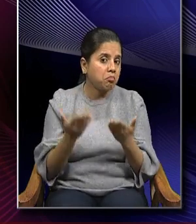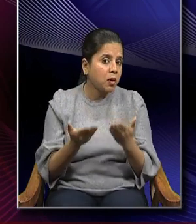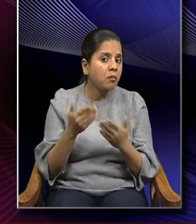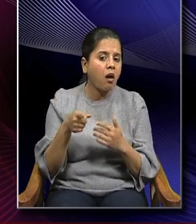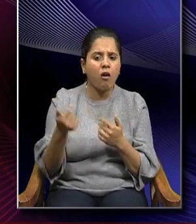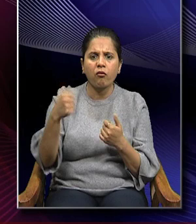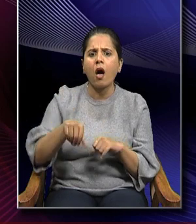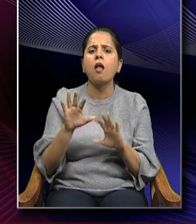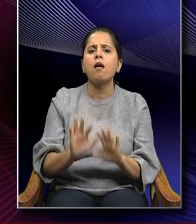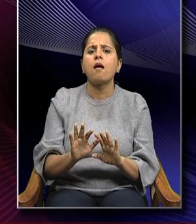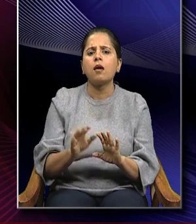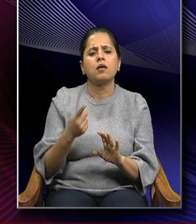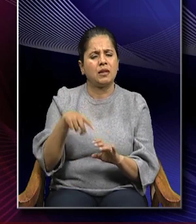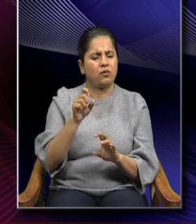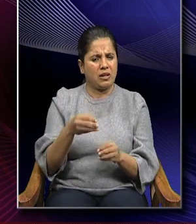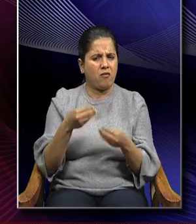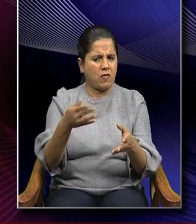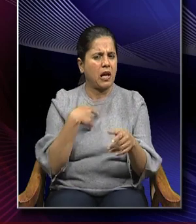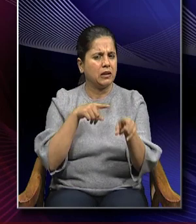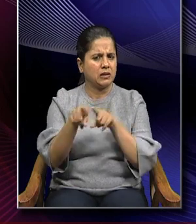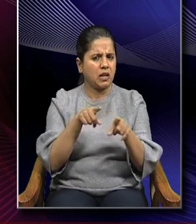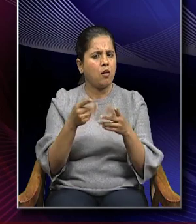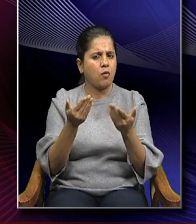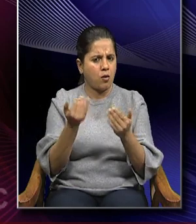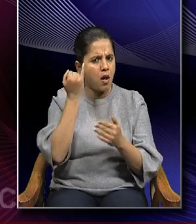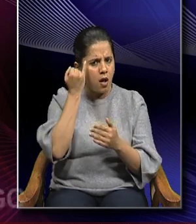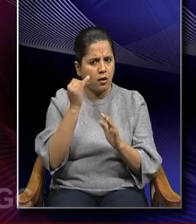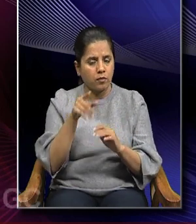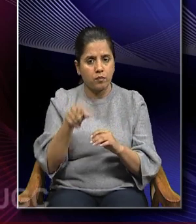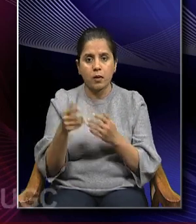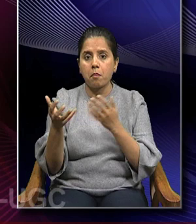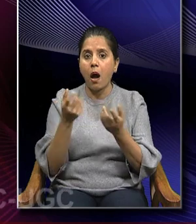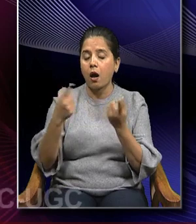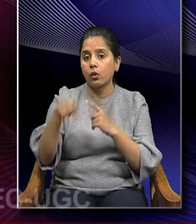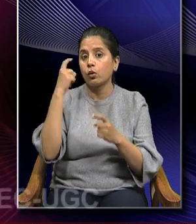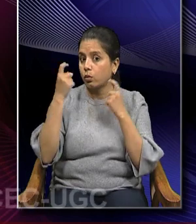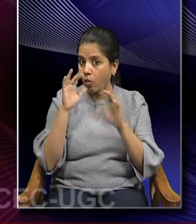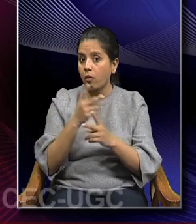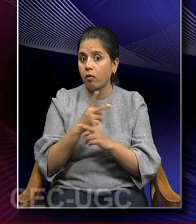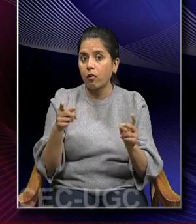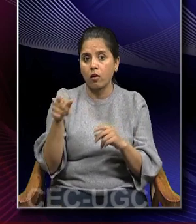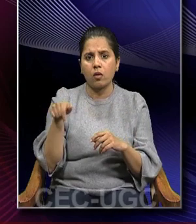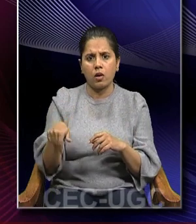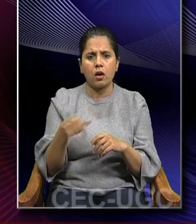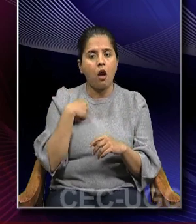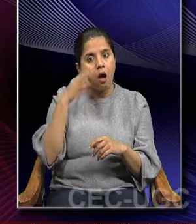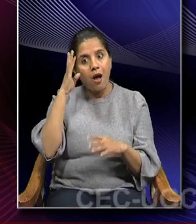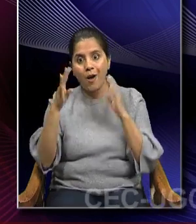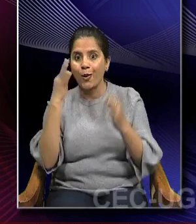tend to fail. I can give you an example of an idea where a marketer thought of being so